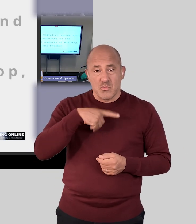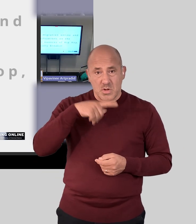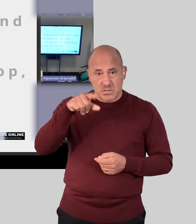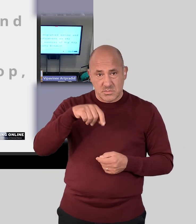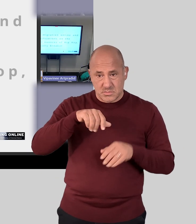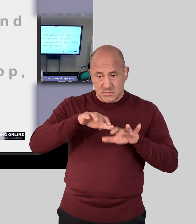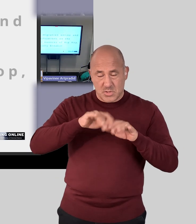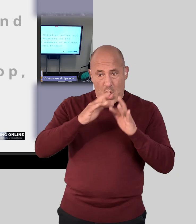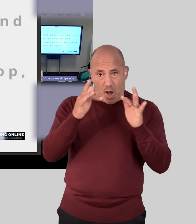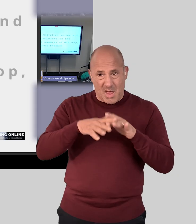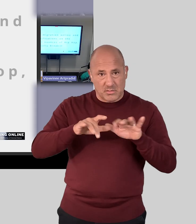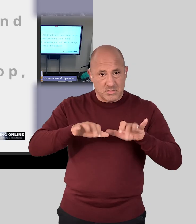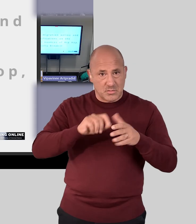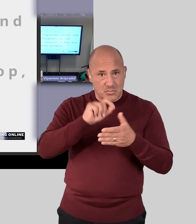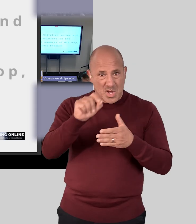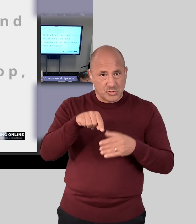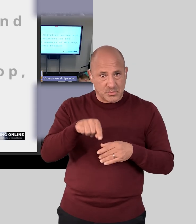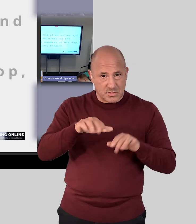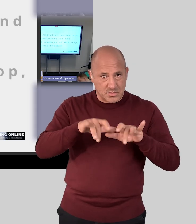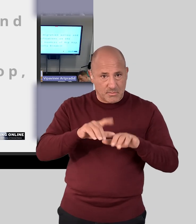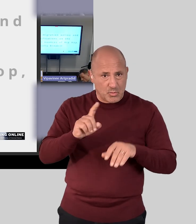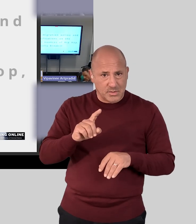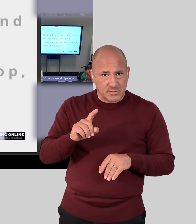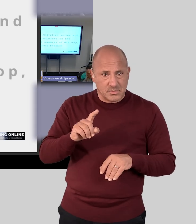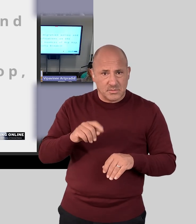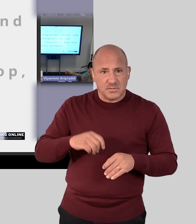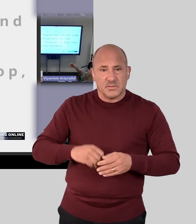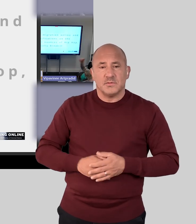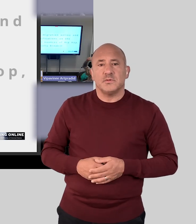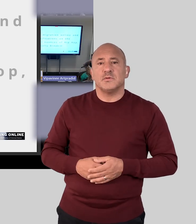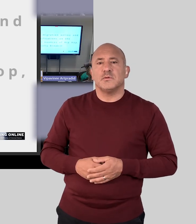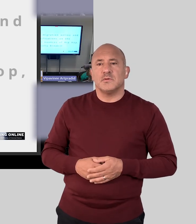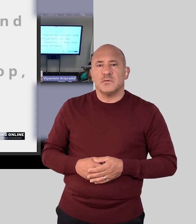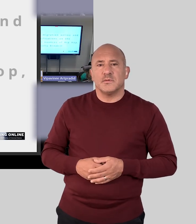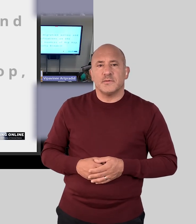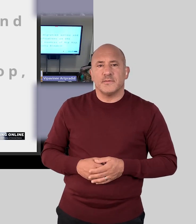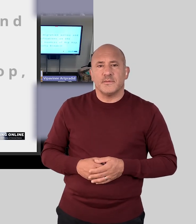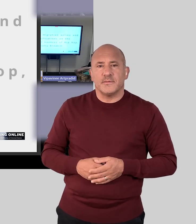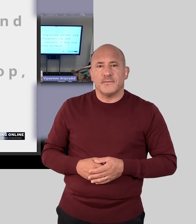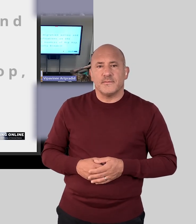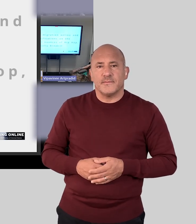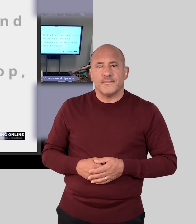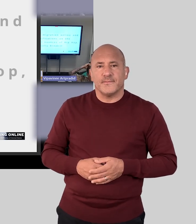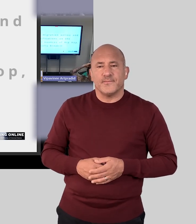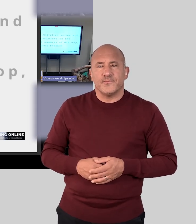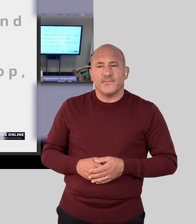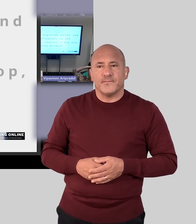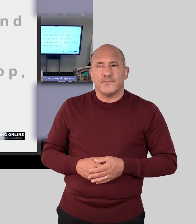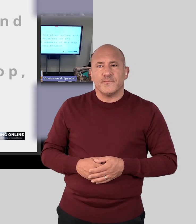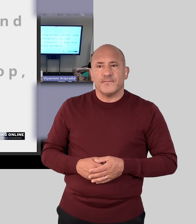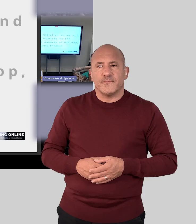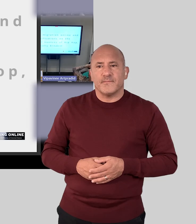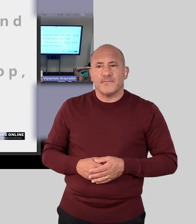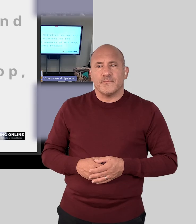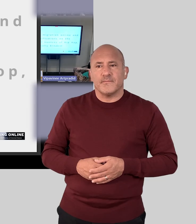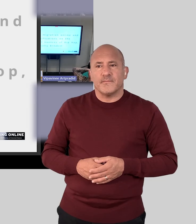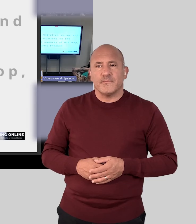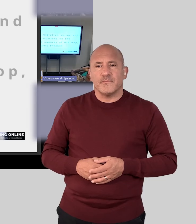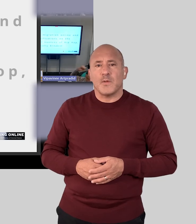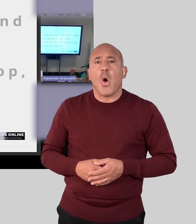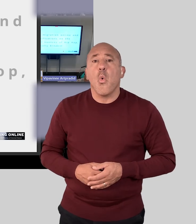Oh, look at that. Pink and pink. And yeah, these online. I was going to say, anything on.